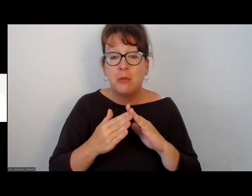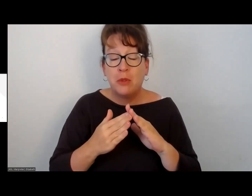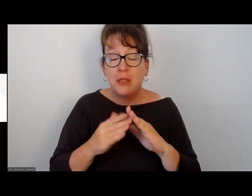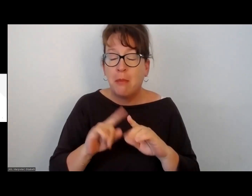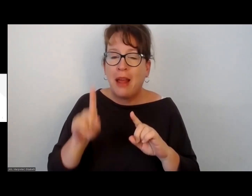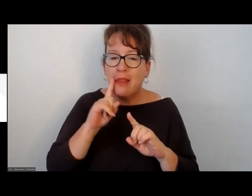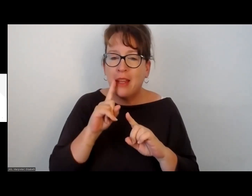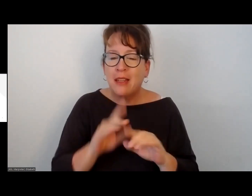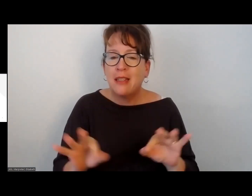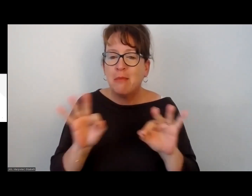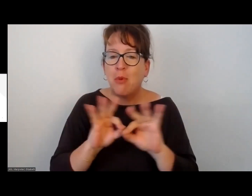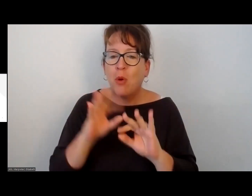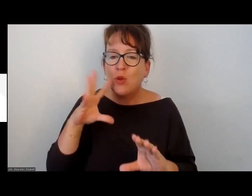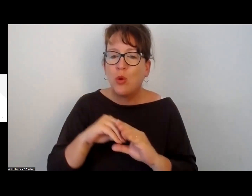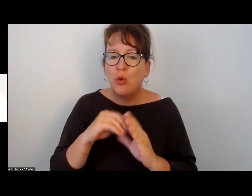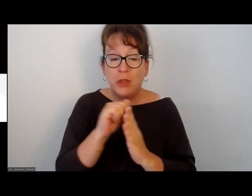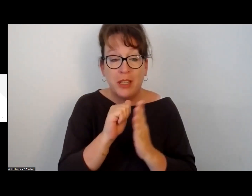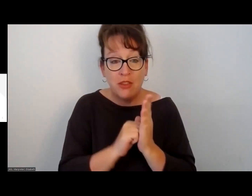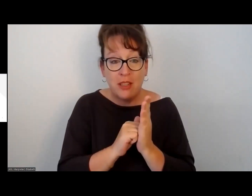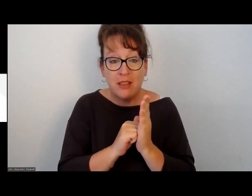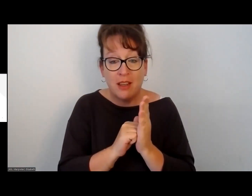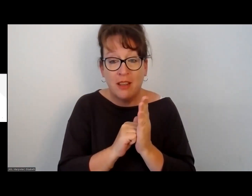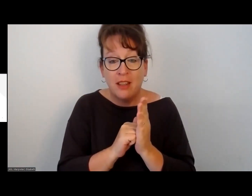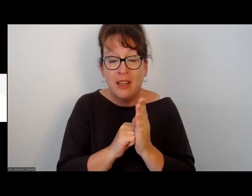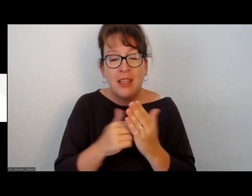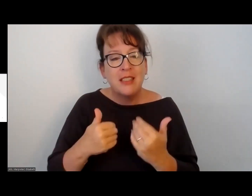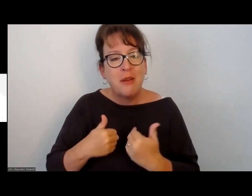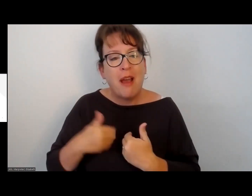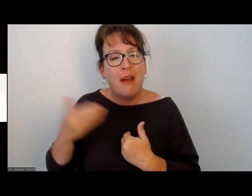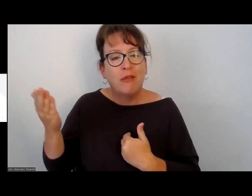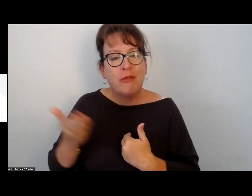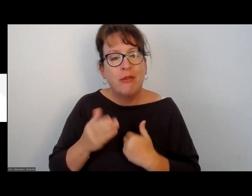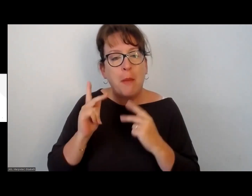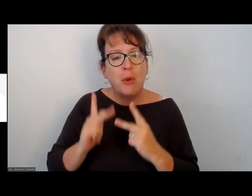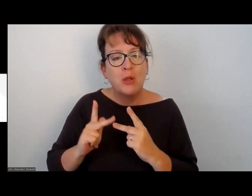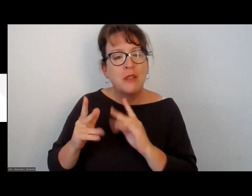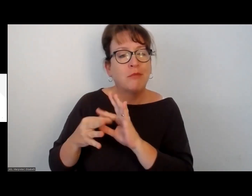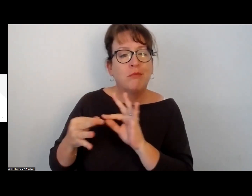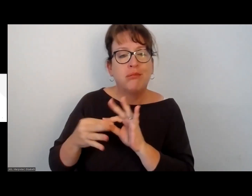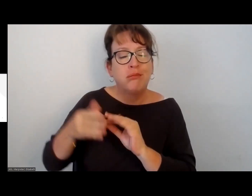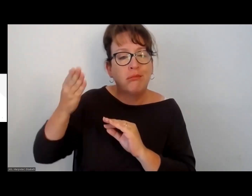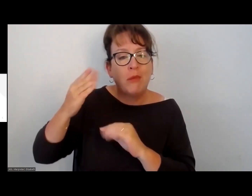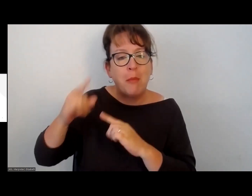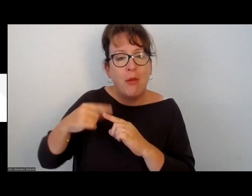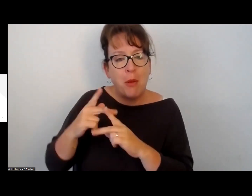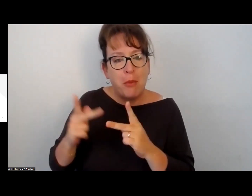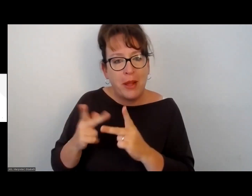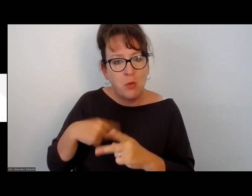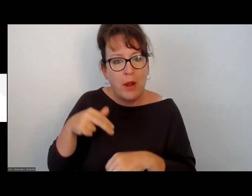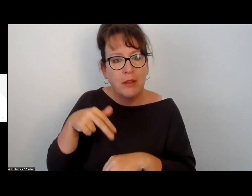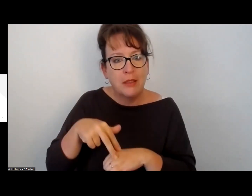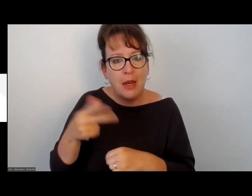included someone talking about the place that we are in, some of the challenges communities are facing, because I